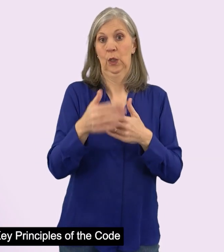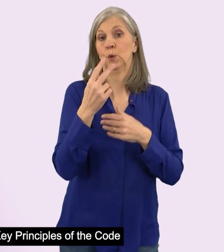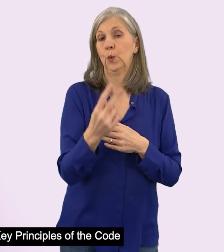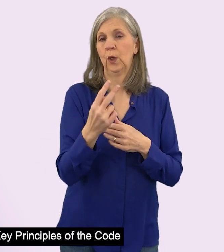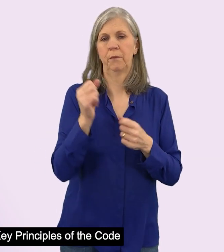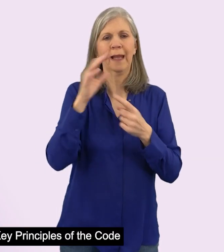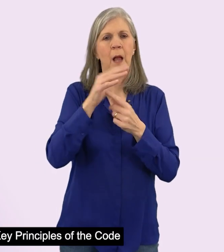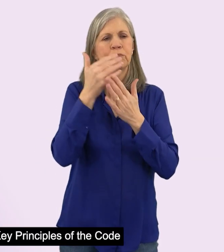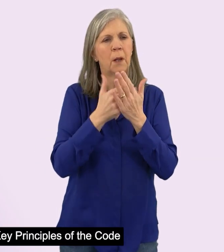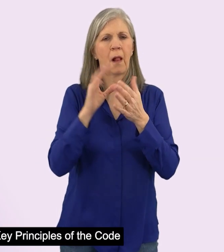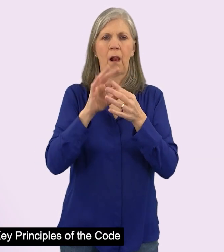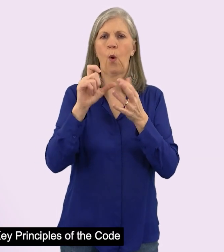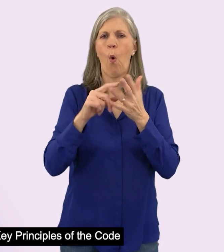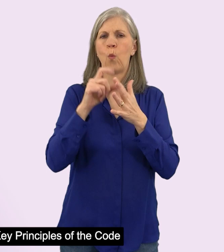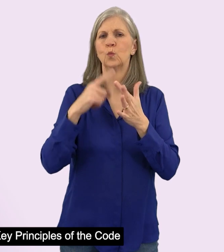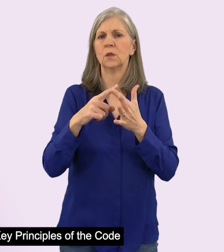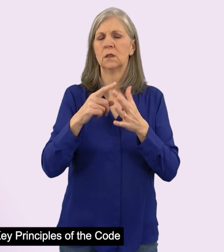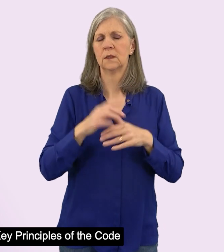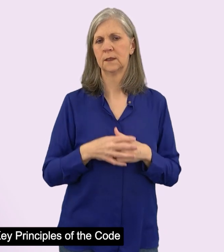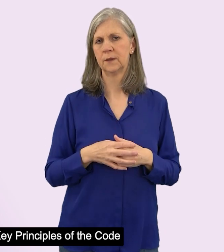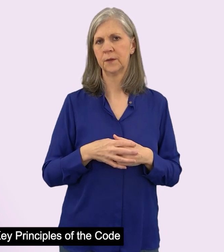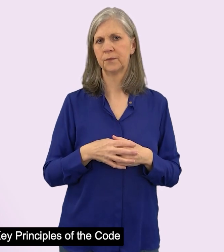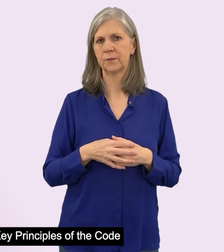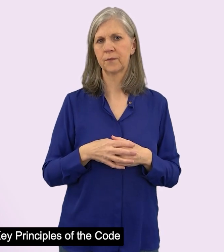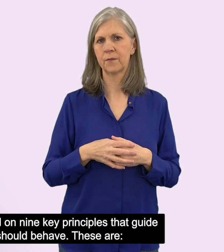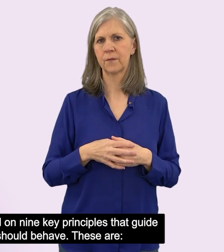6. Section 2. Key Principles of the Code.